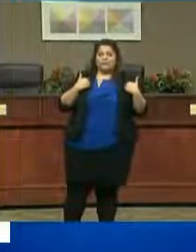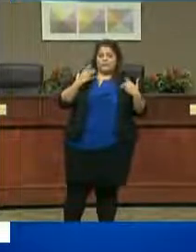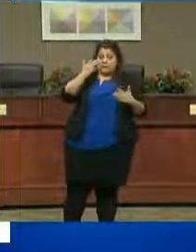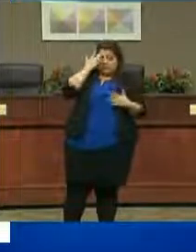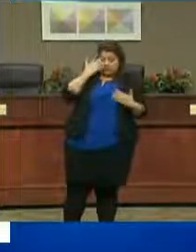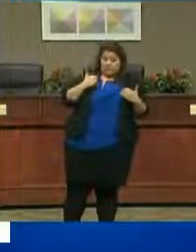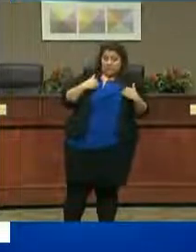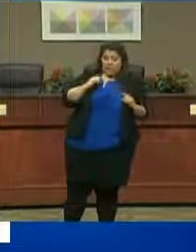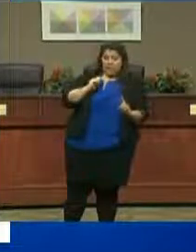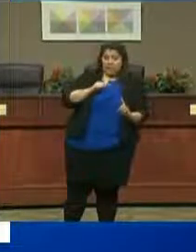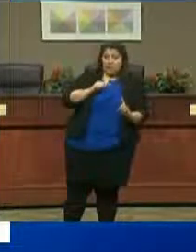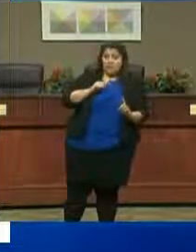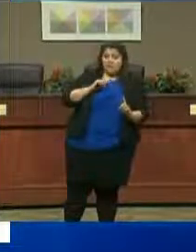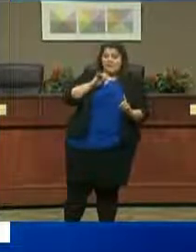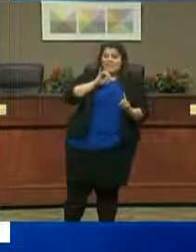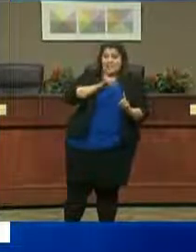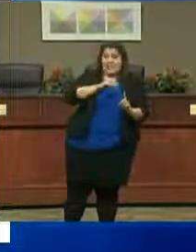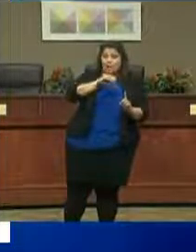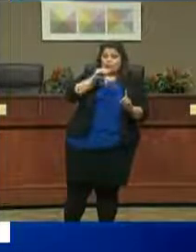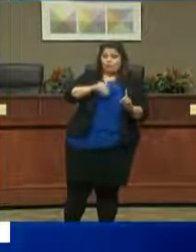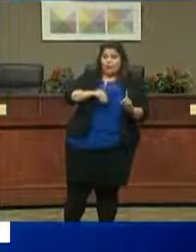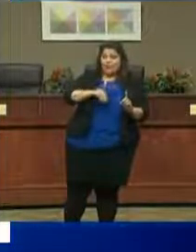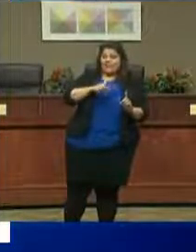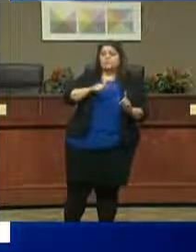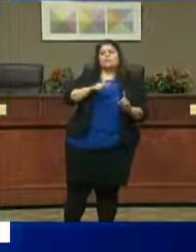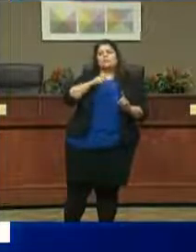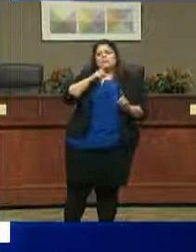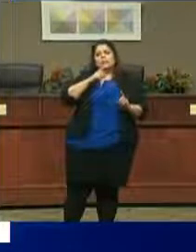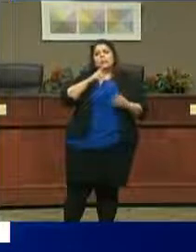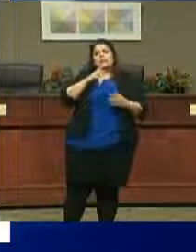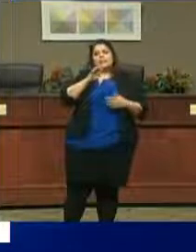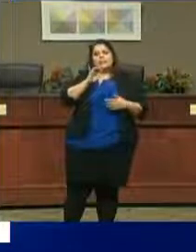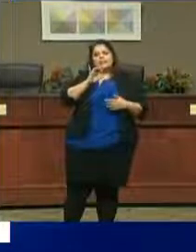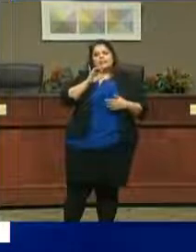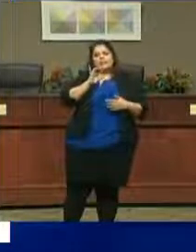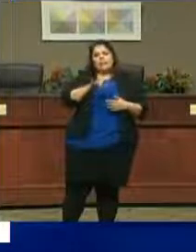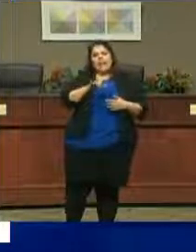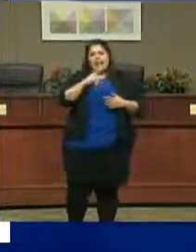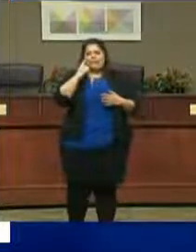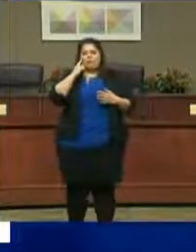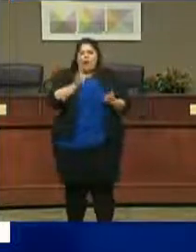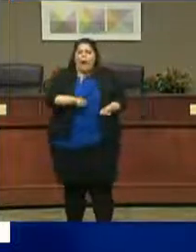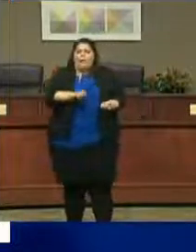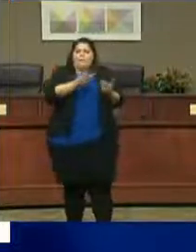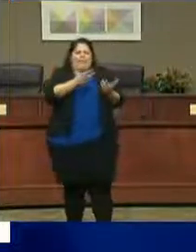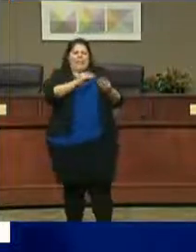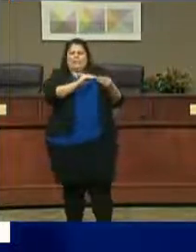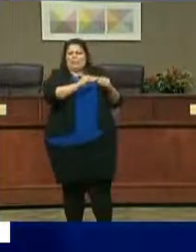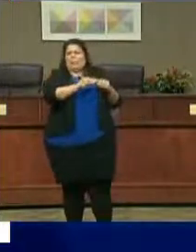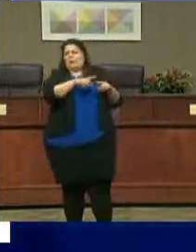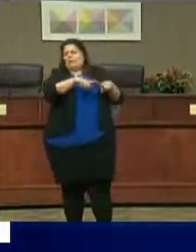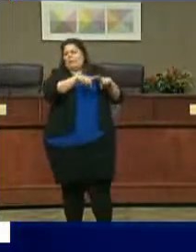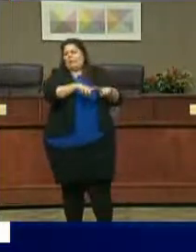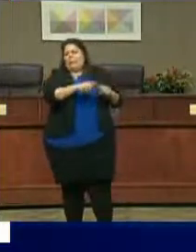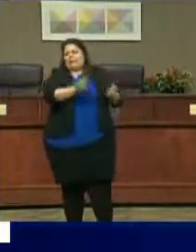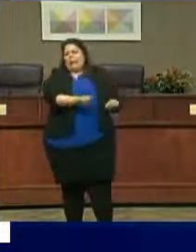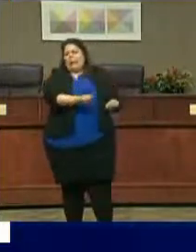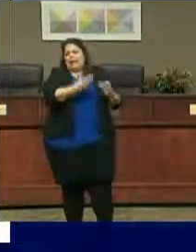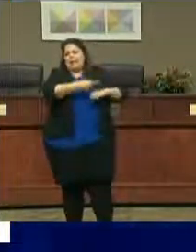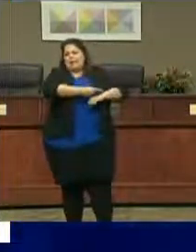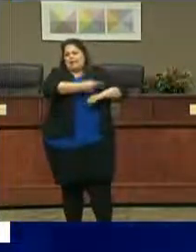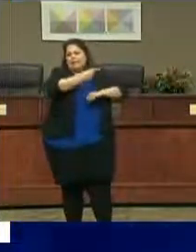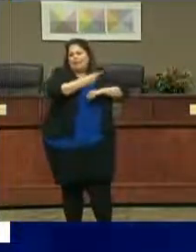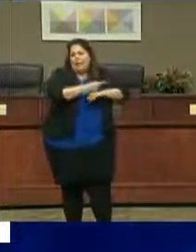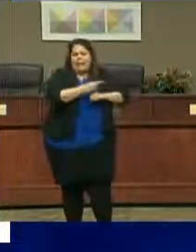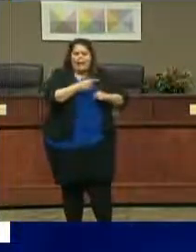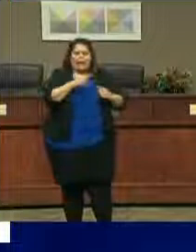in a daily basis, it has to do more with how many tests you receive. And it could be, delays in the lab, getting the data,